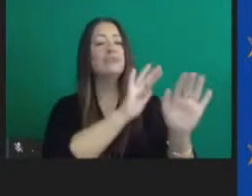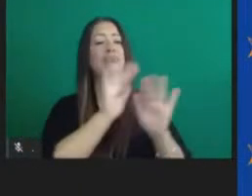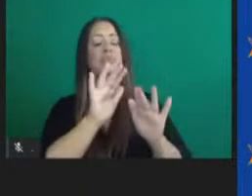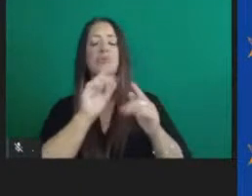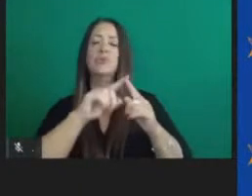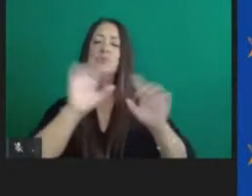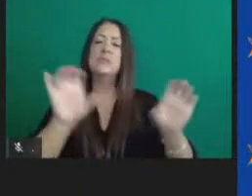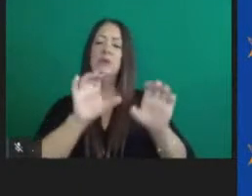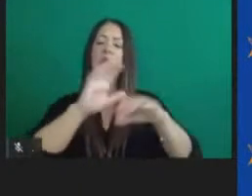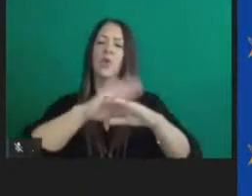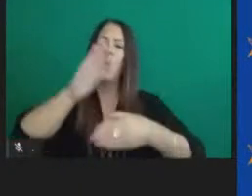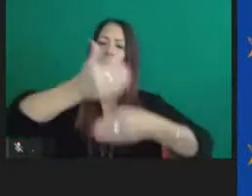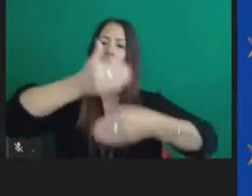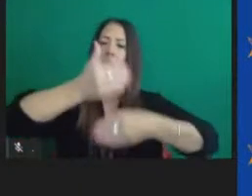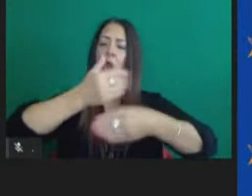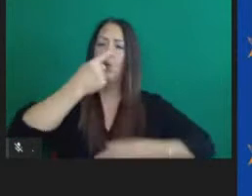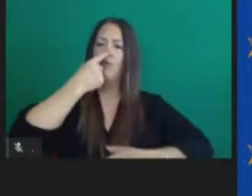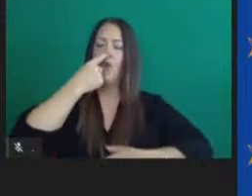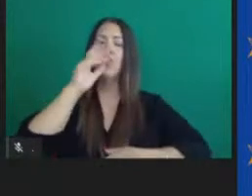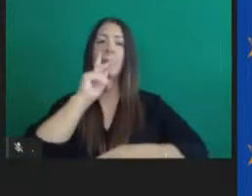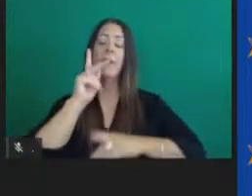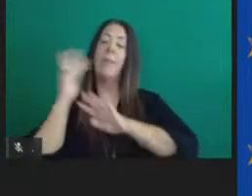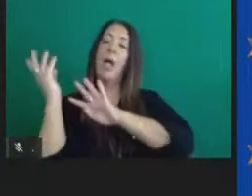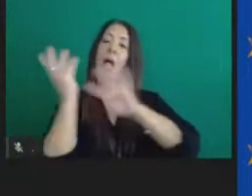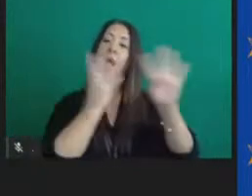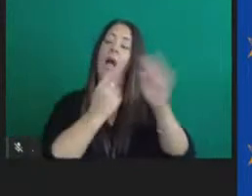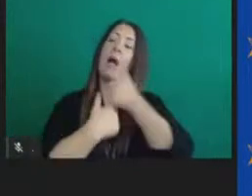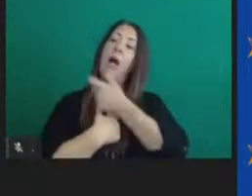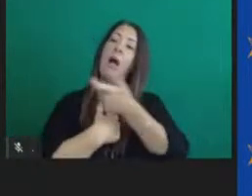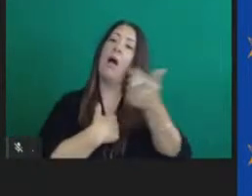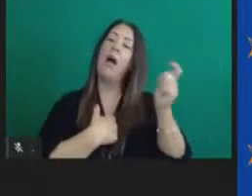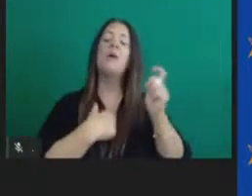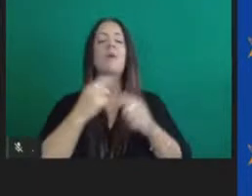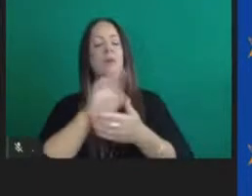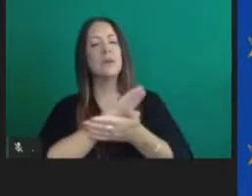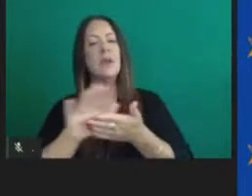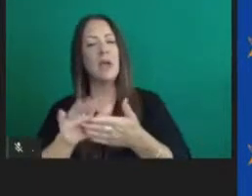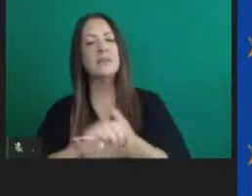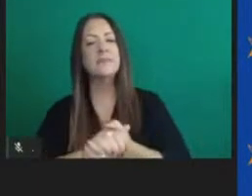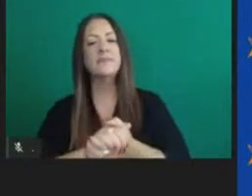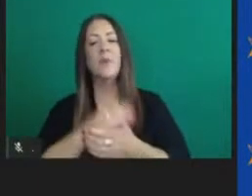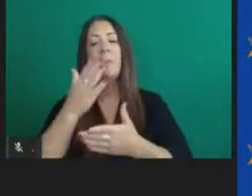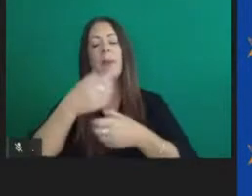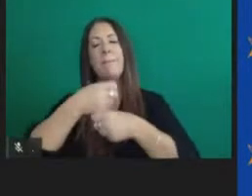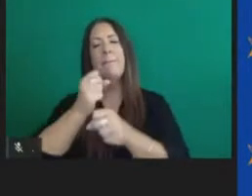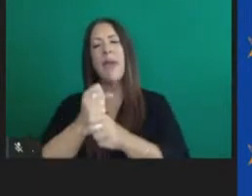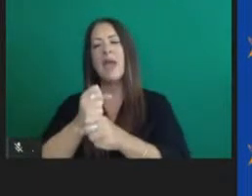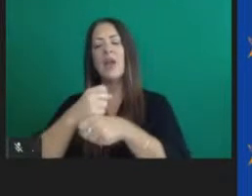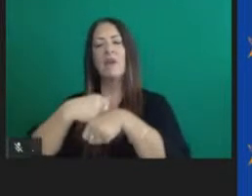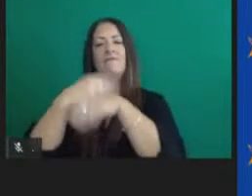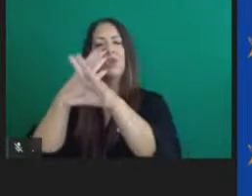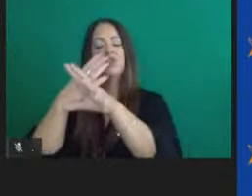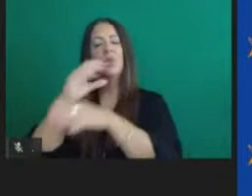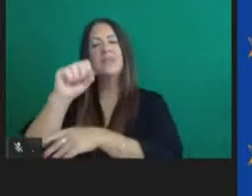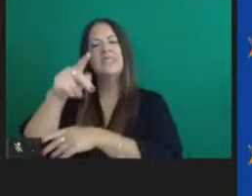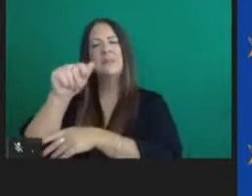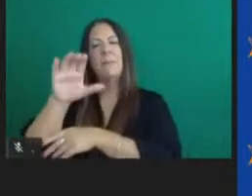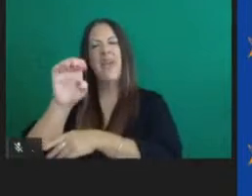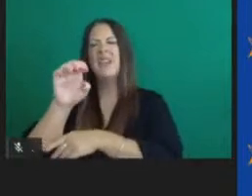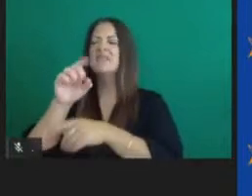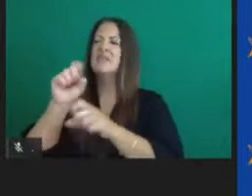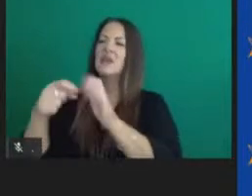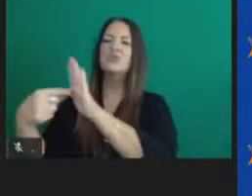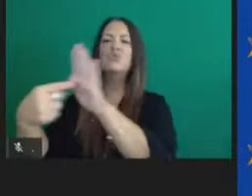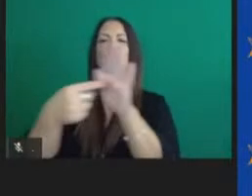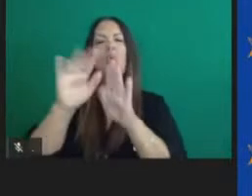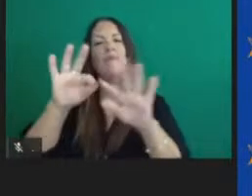distance. Virtual altar, creating a virtual space to honor lost loved ones and sharing those with others.